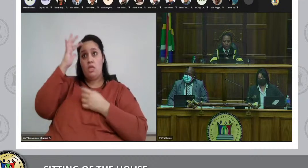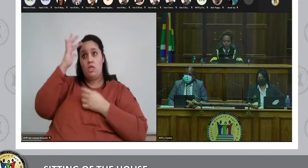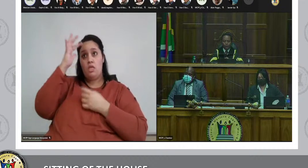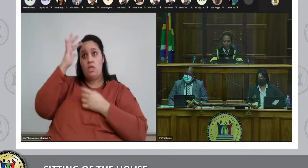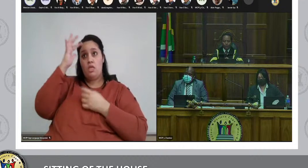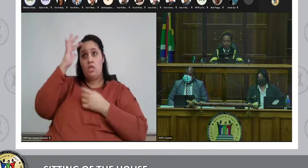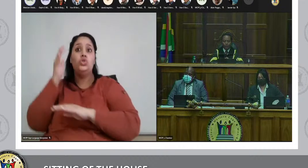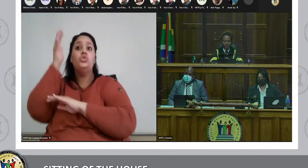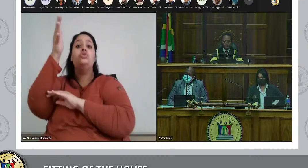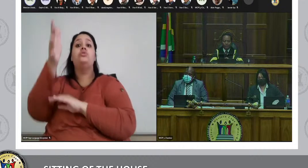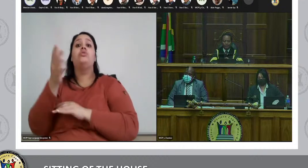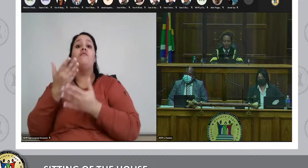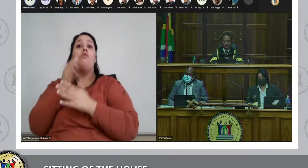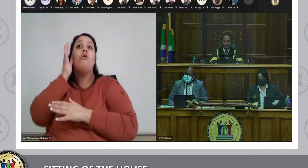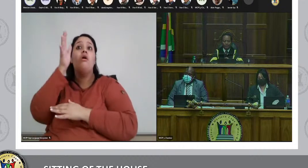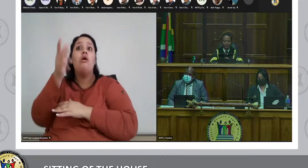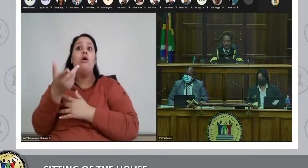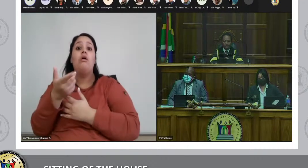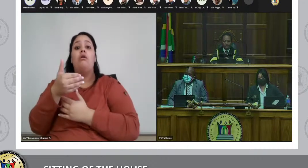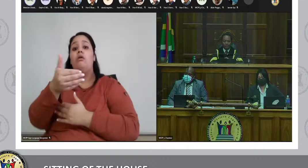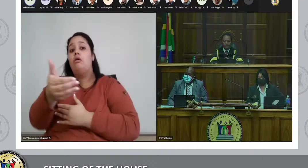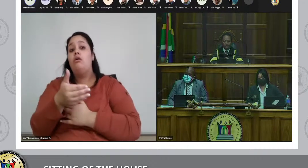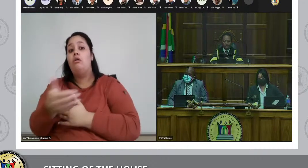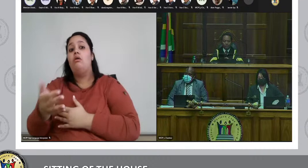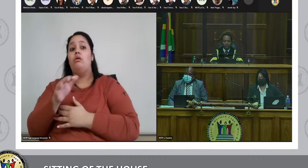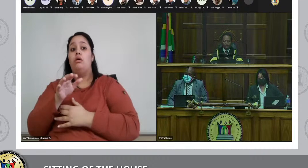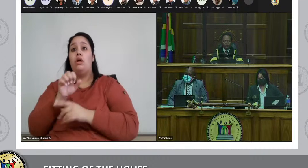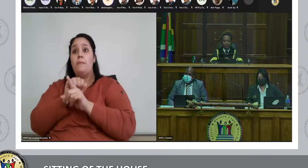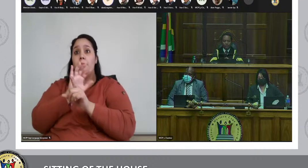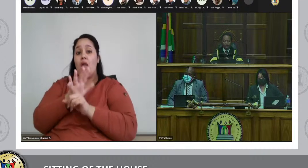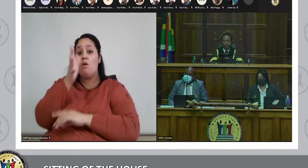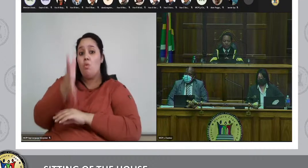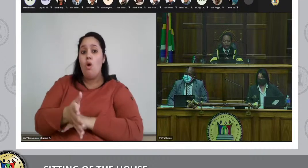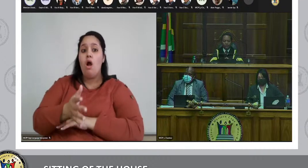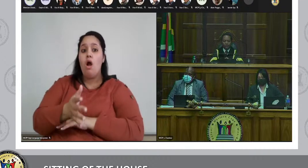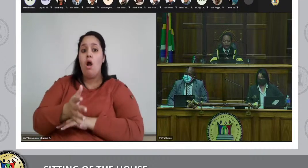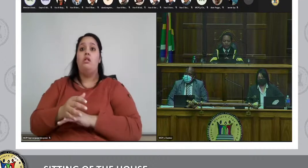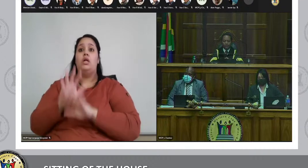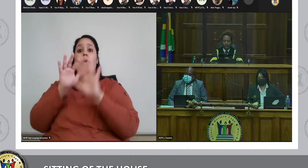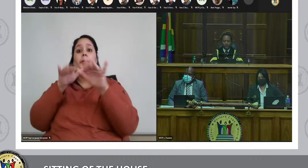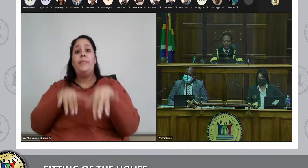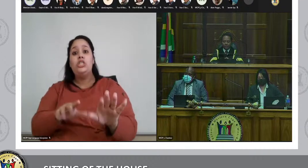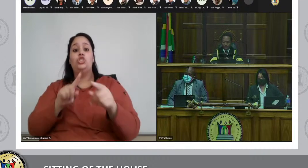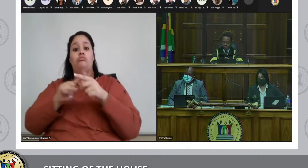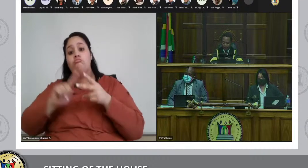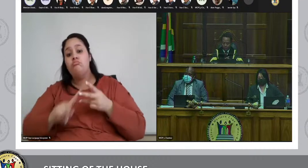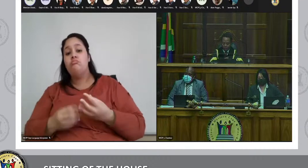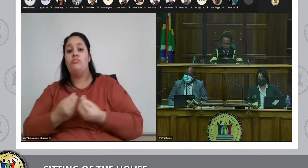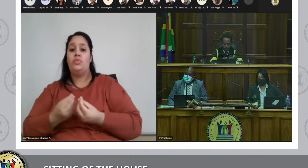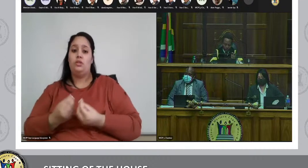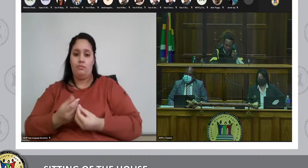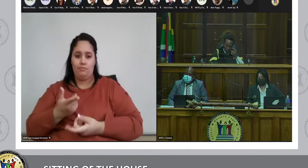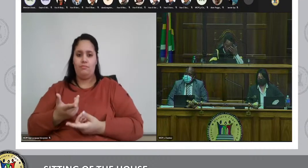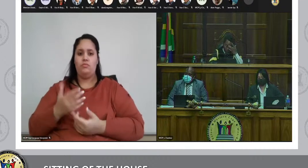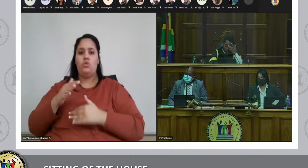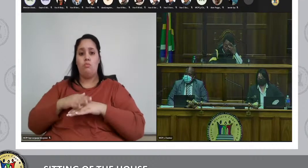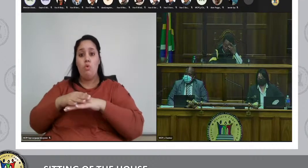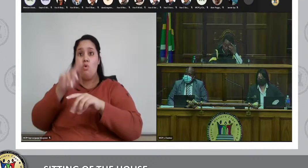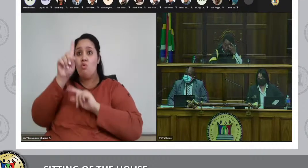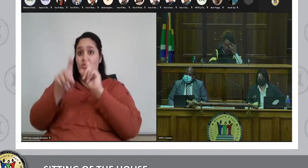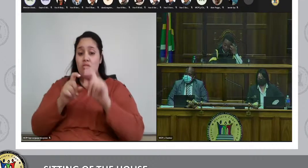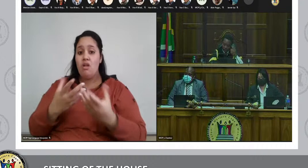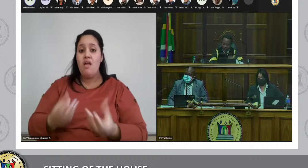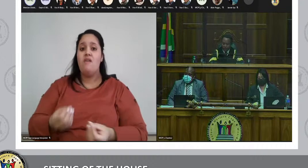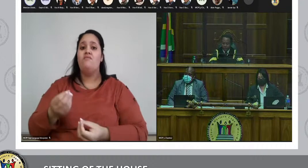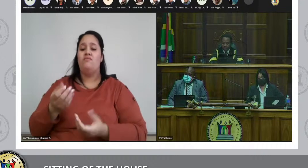thinking to think how if it's going to impact the beaches and those type of things? Is there any forward thinking in that